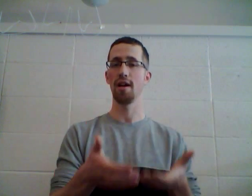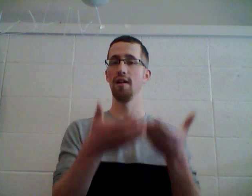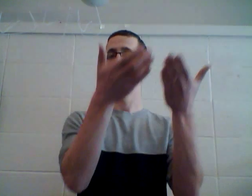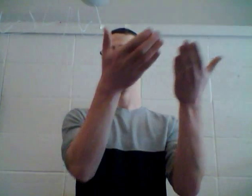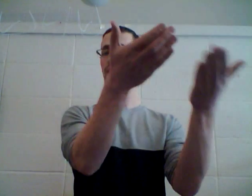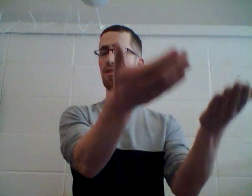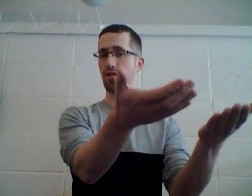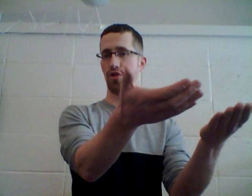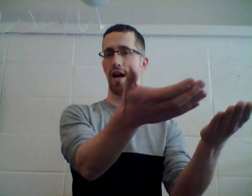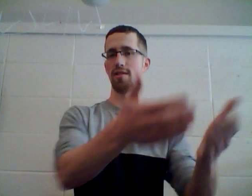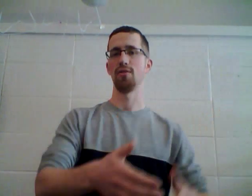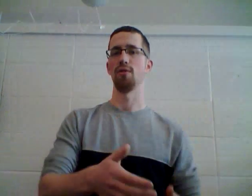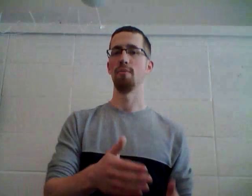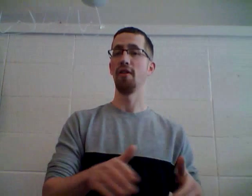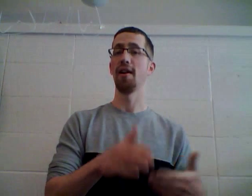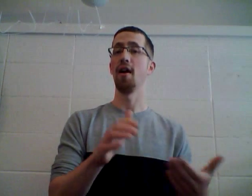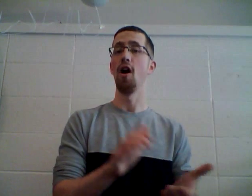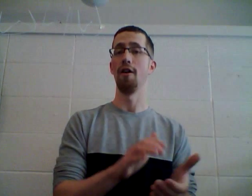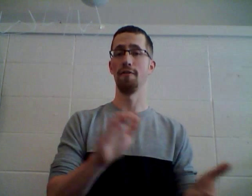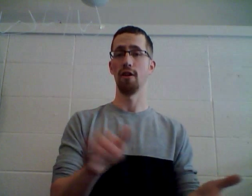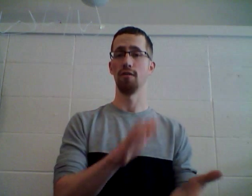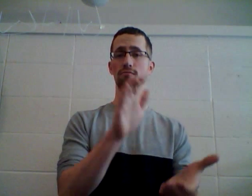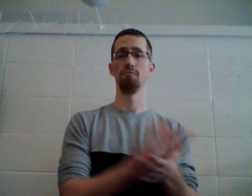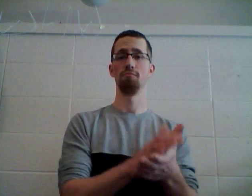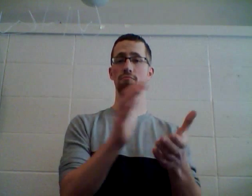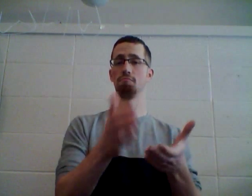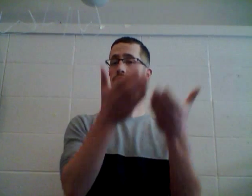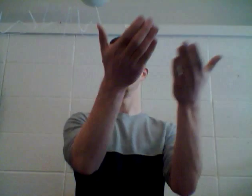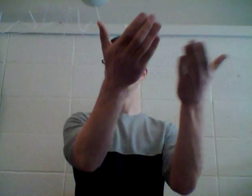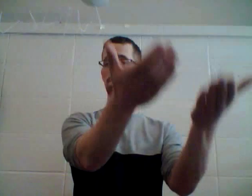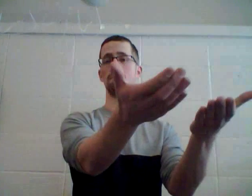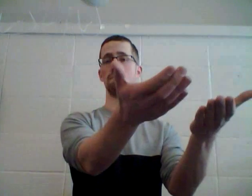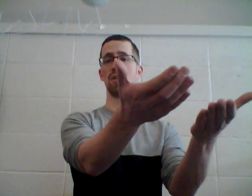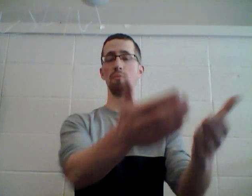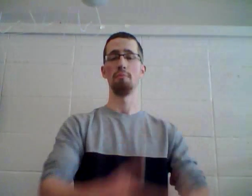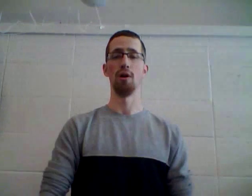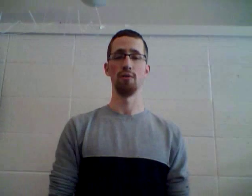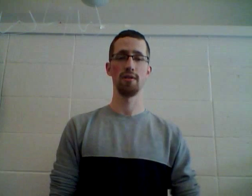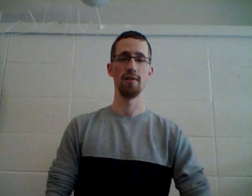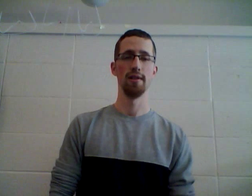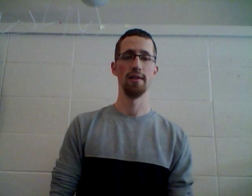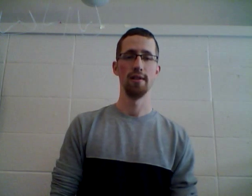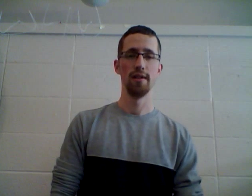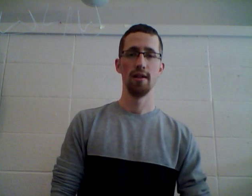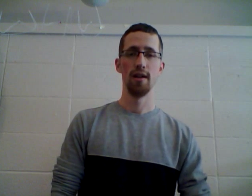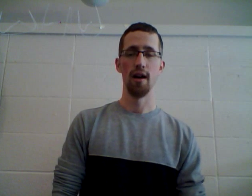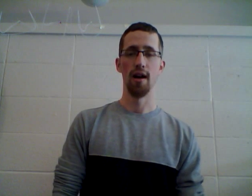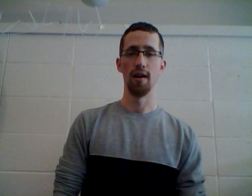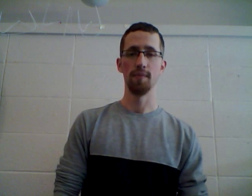marry, suggest, or marry, offer. To propose.